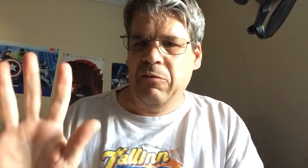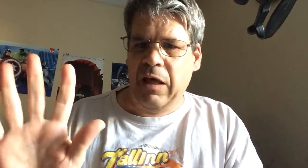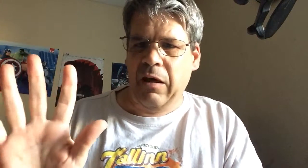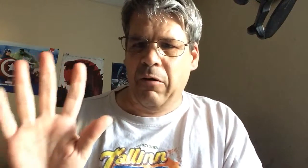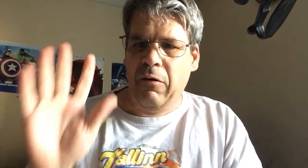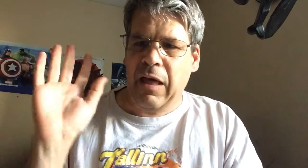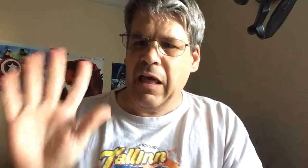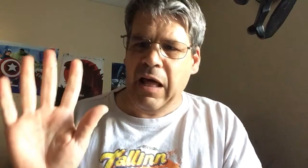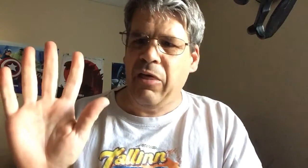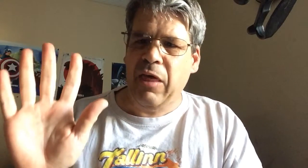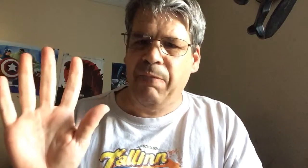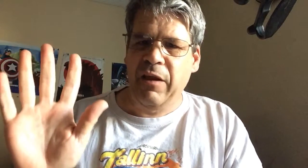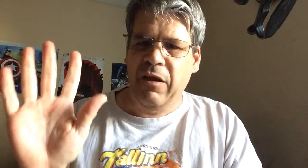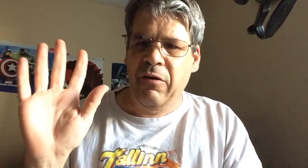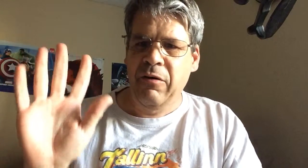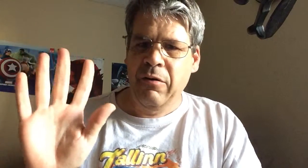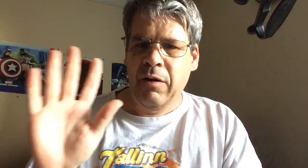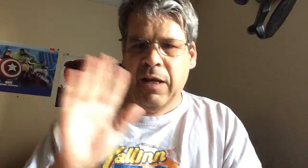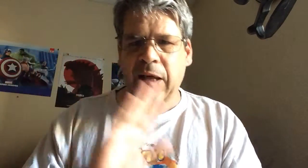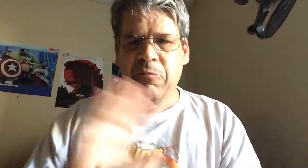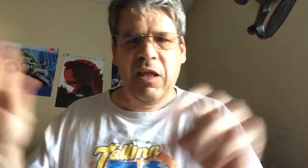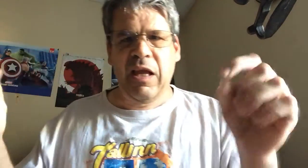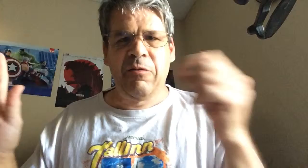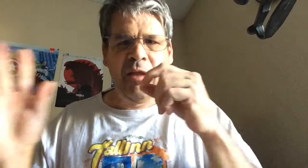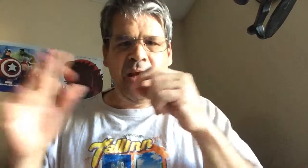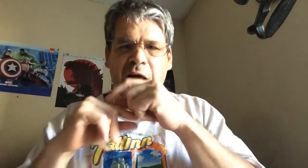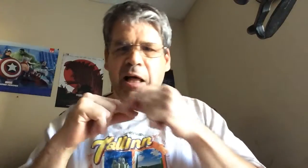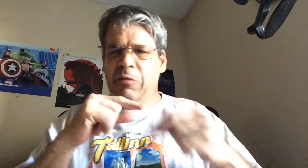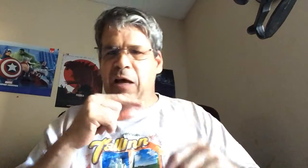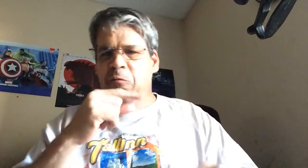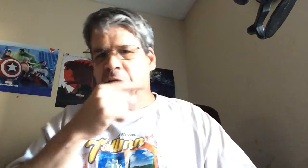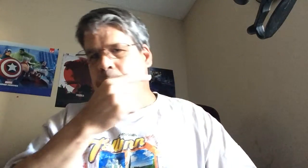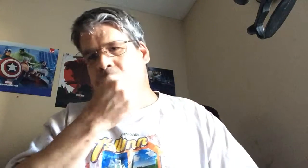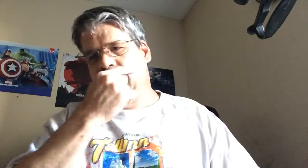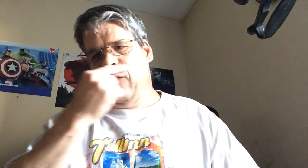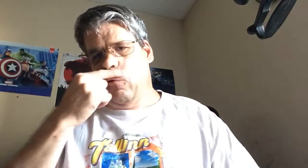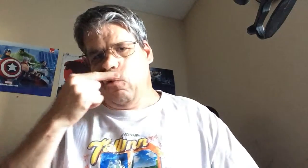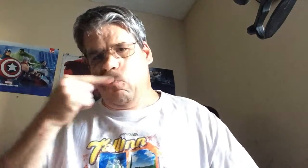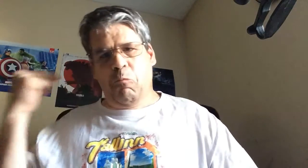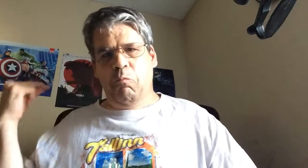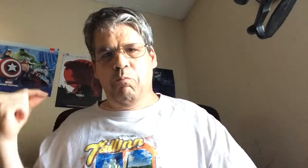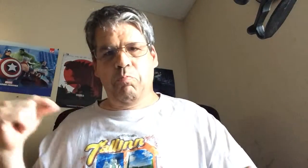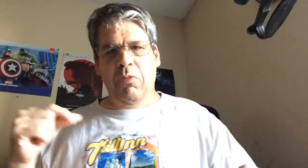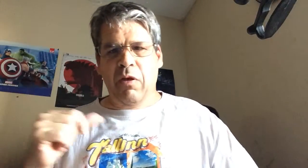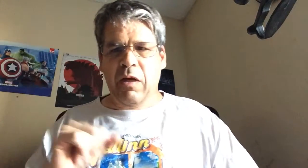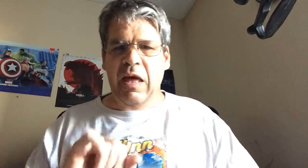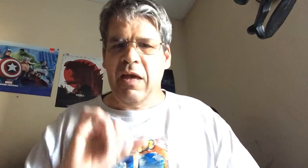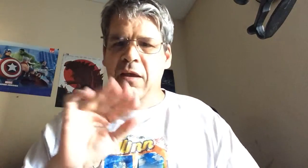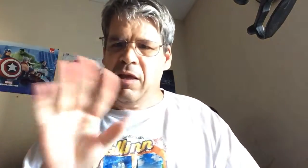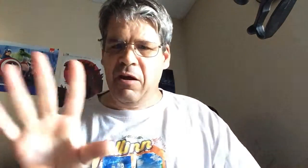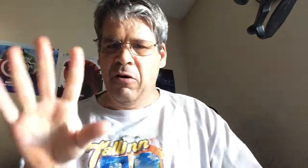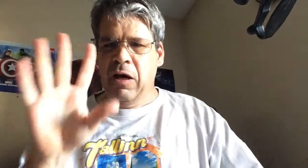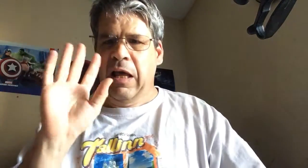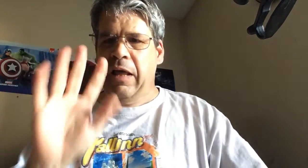that, okay? I love you. I'm not speak. Okay? So here